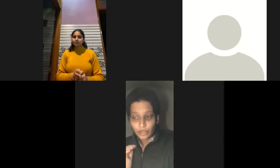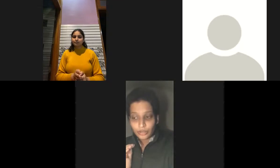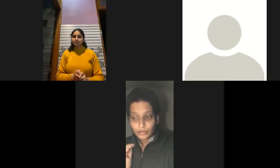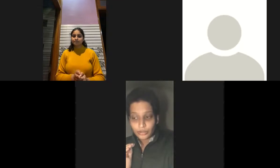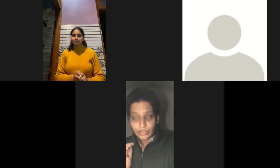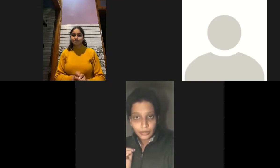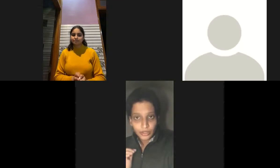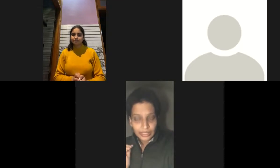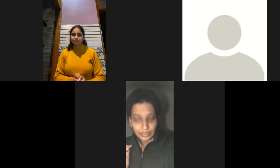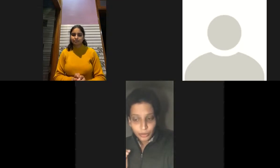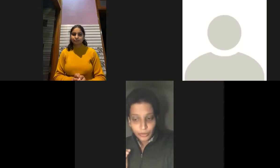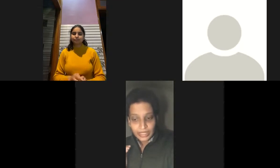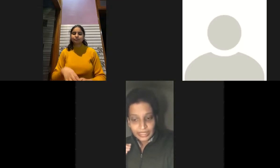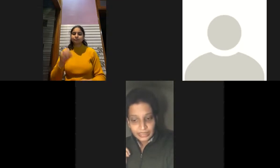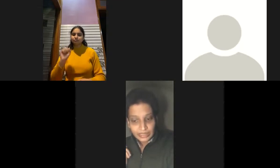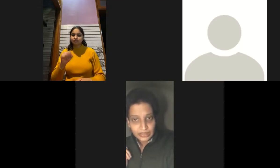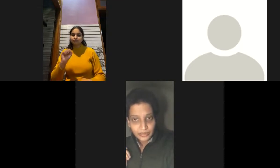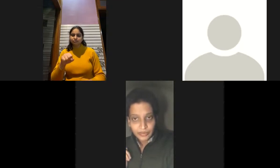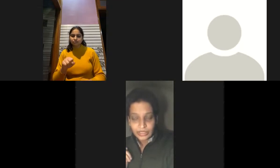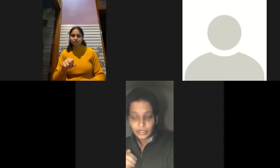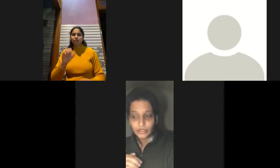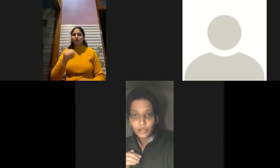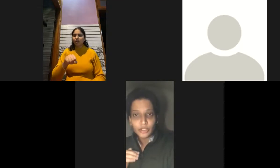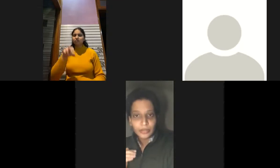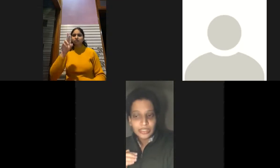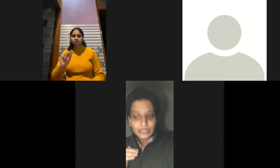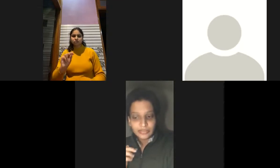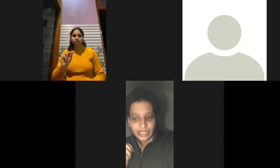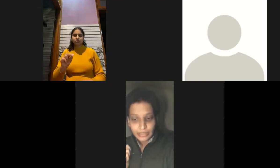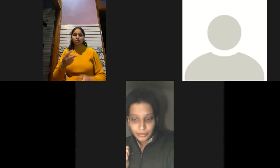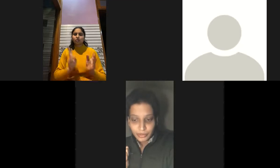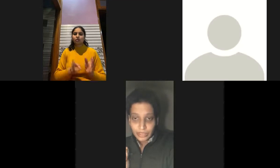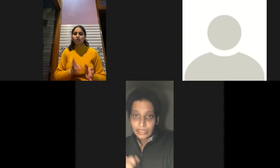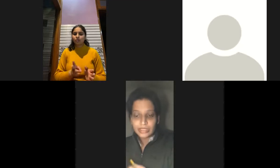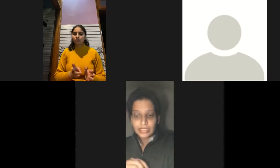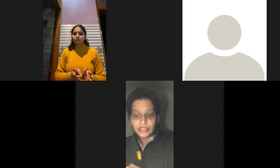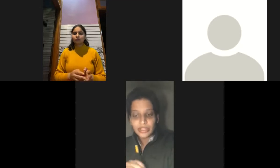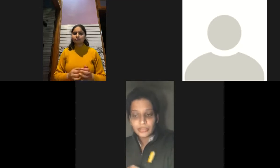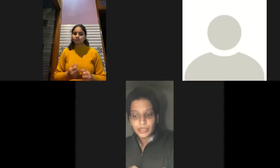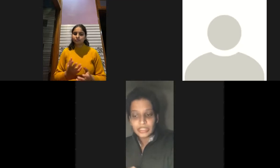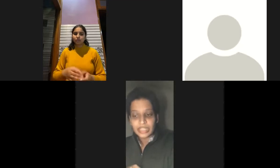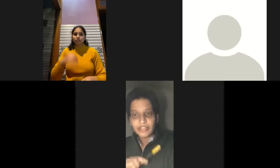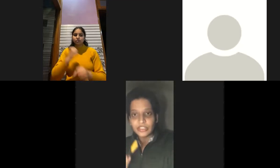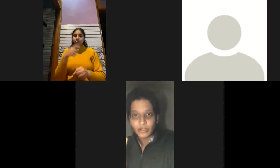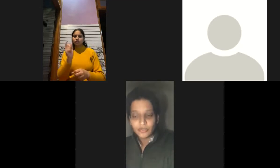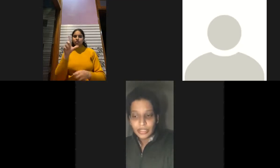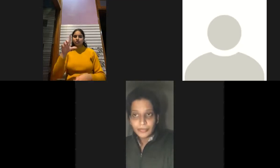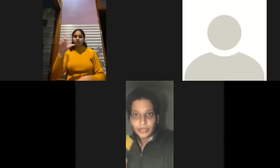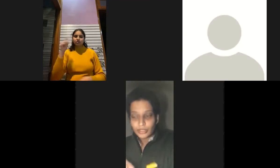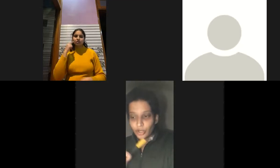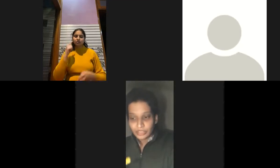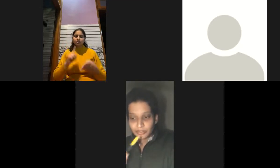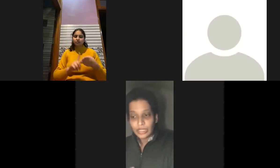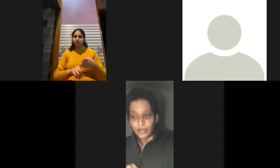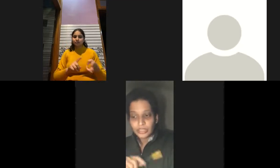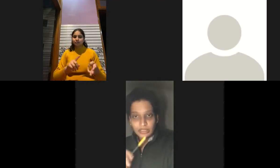normal exists, whether or not normal is definable, Gulliver's Travels breaks every sense of normative. On the surface,